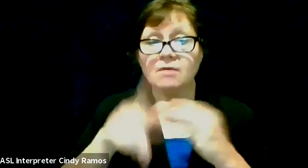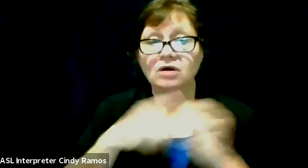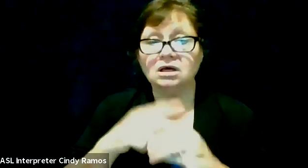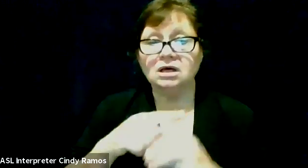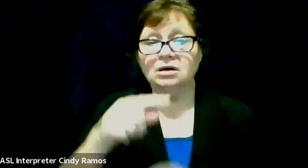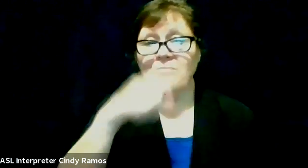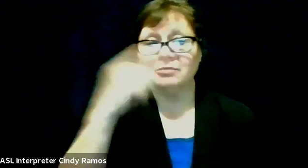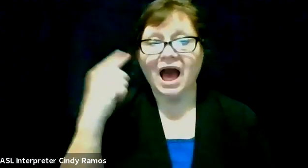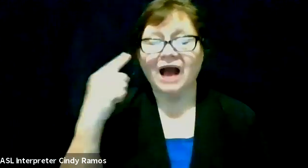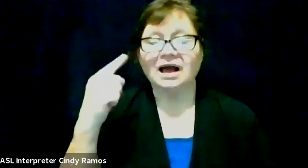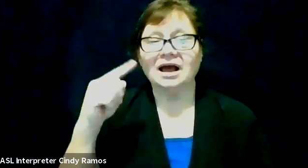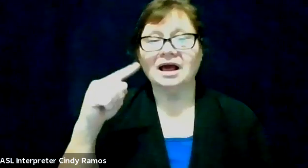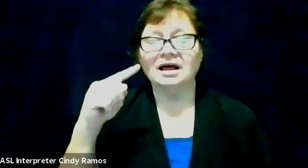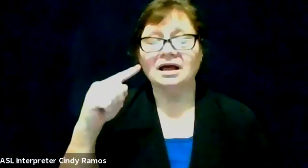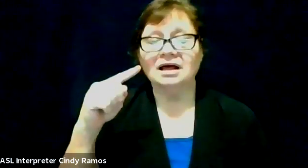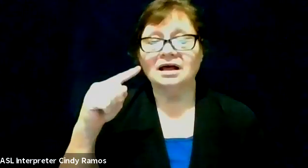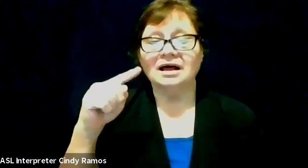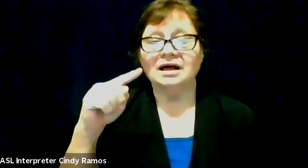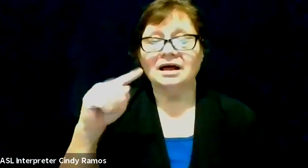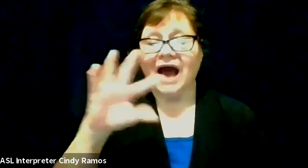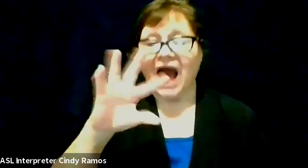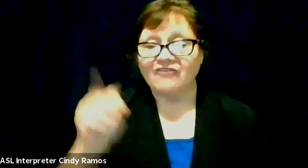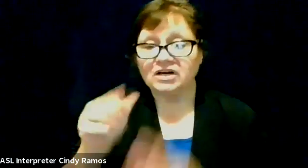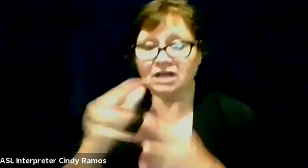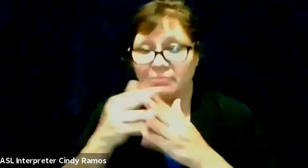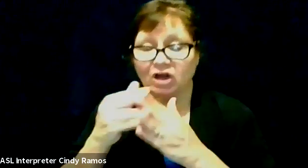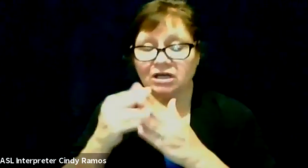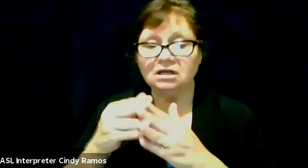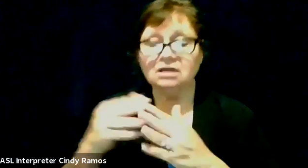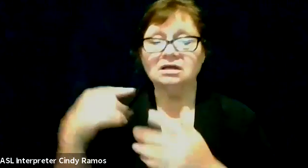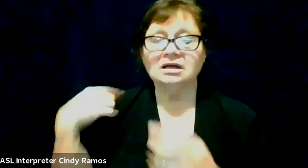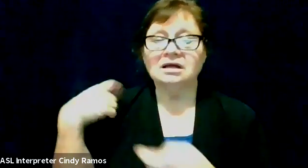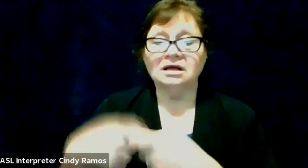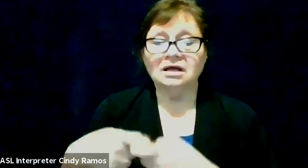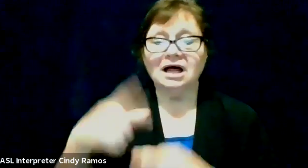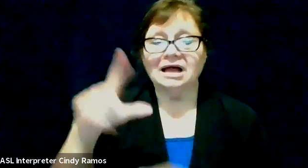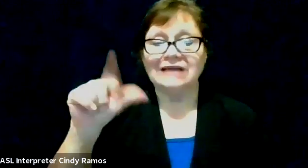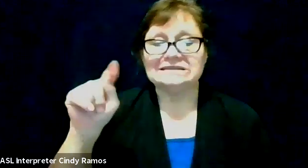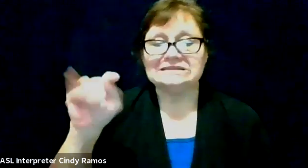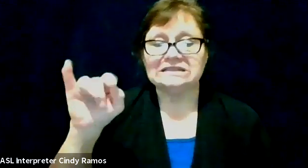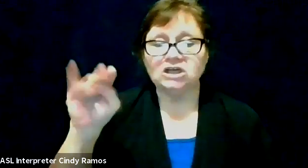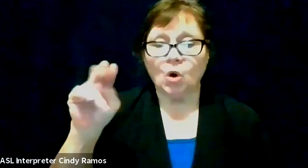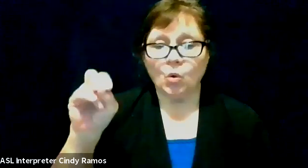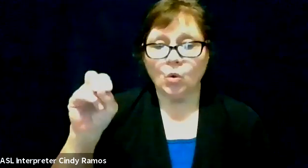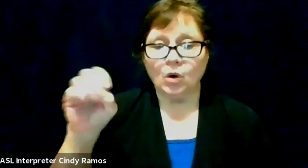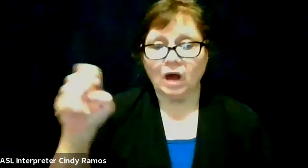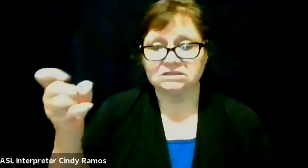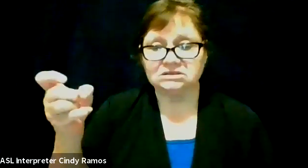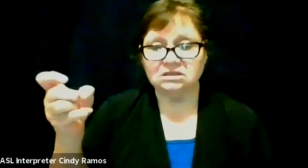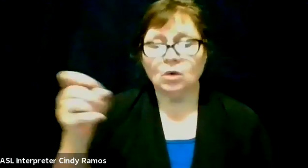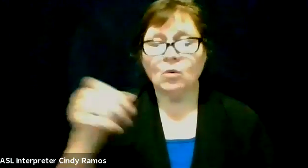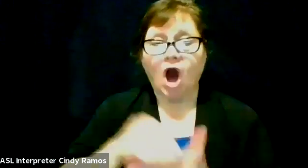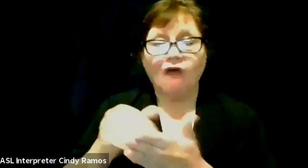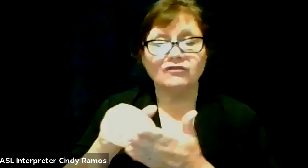African American, Latino young people. That's always our focus, and we often forget that there are